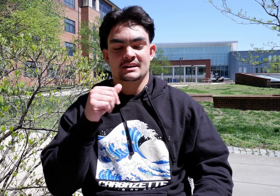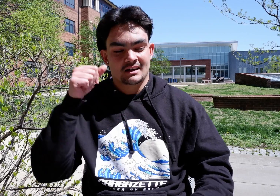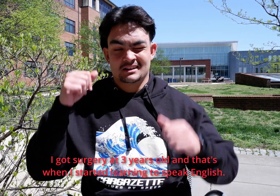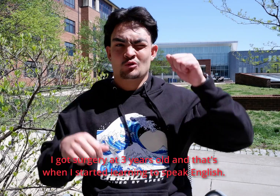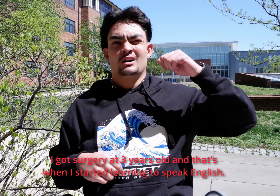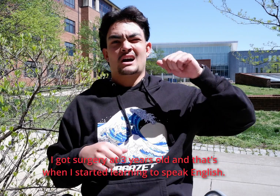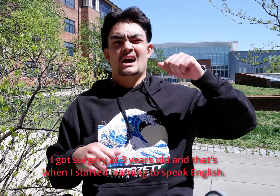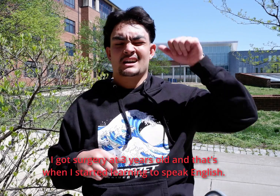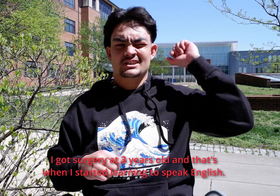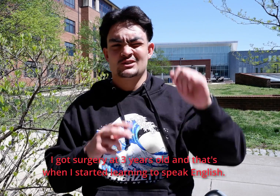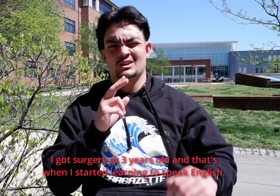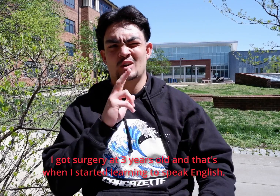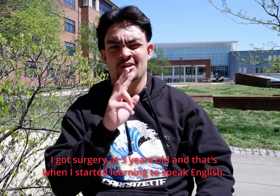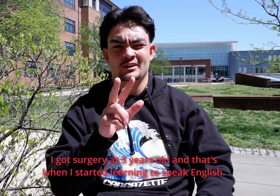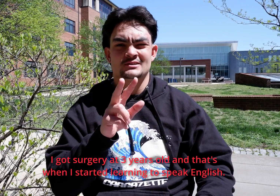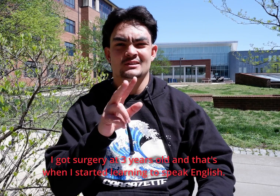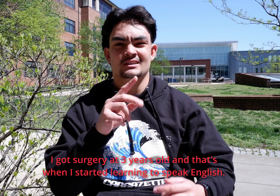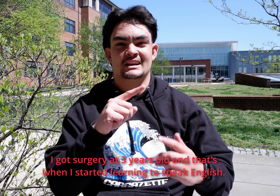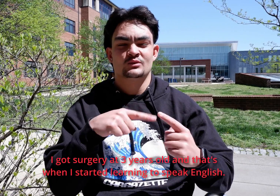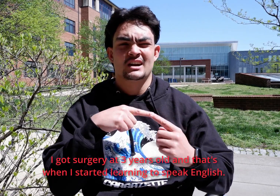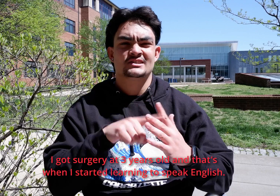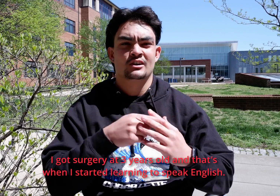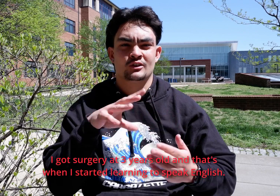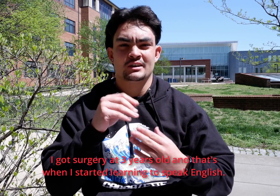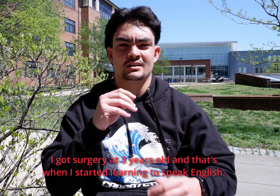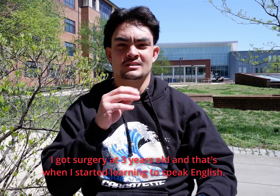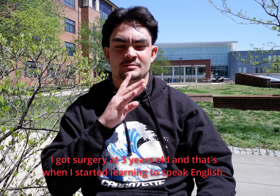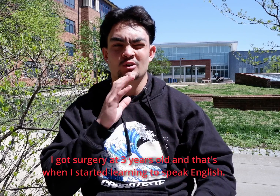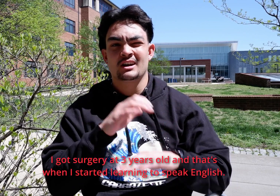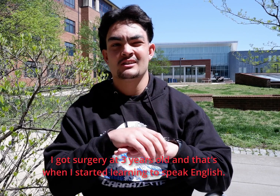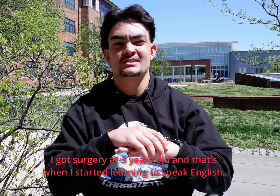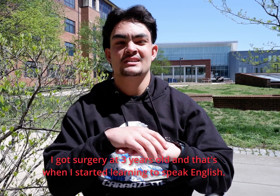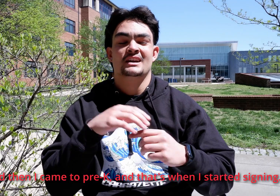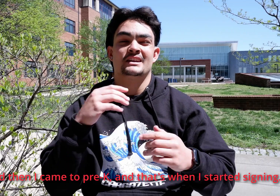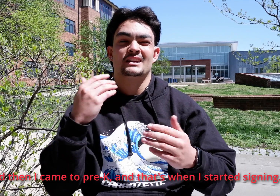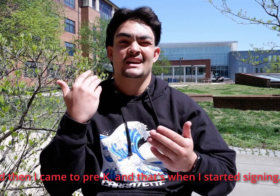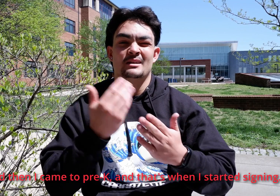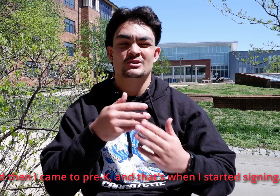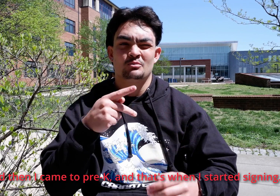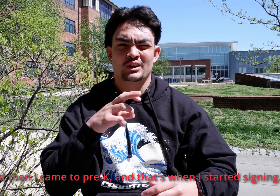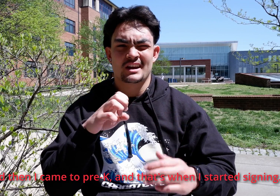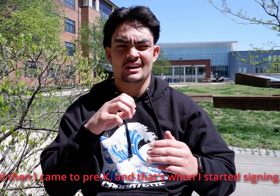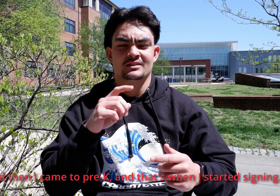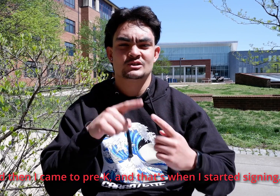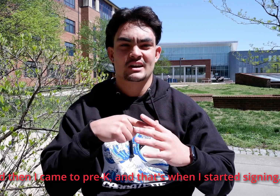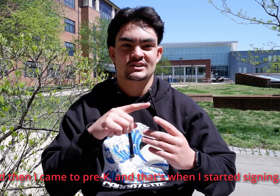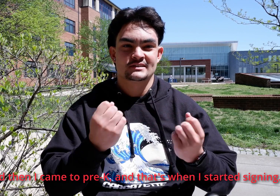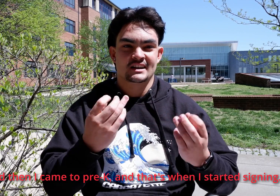I did. Well, I got surgery at 3 years old. That's when I start learning spoken English. And then I came to pre-K. That's when I start